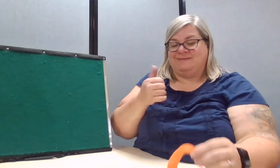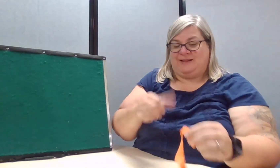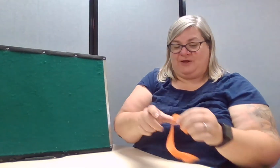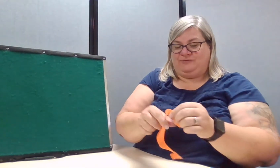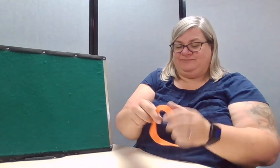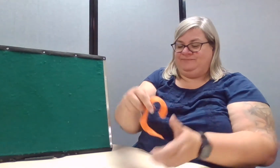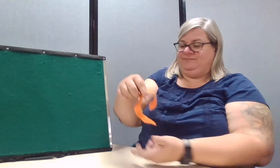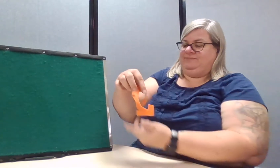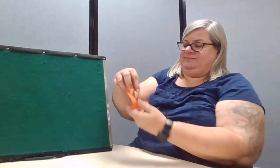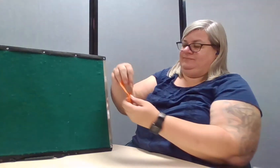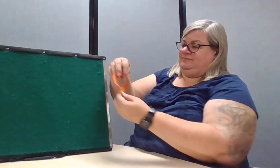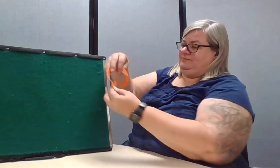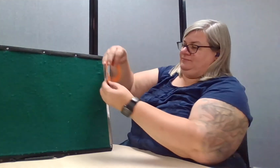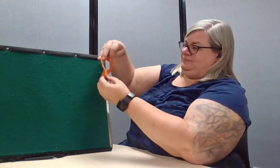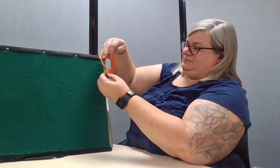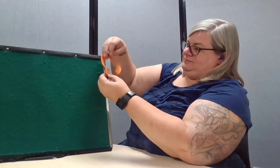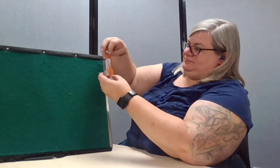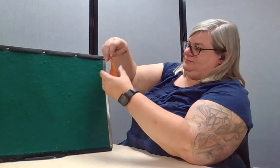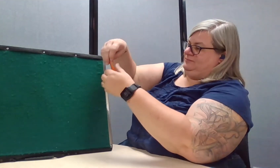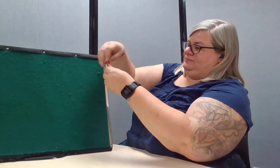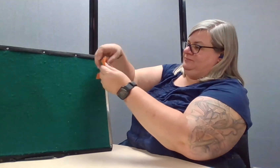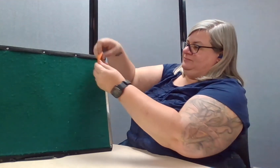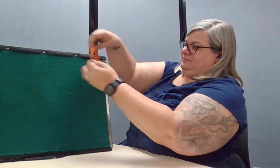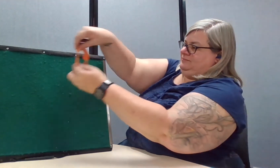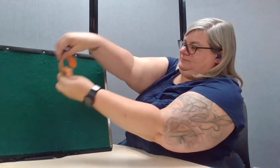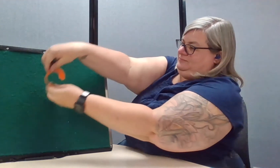Next letter is the letter G.